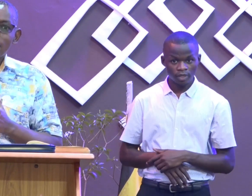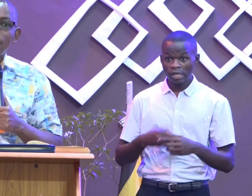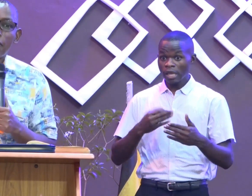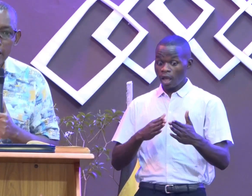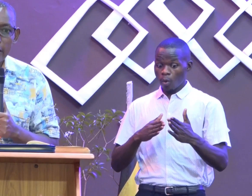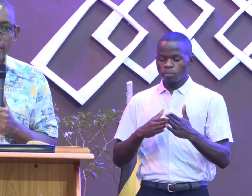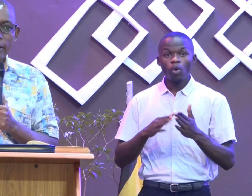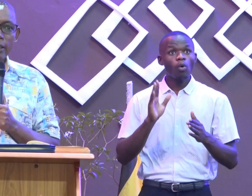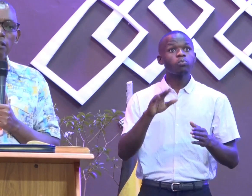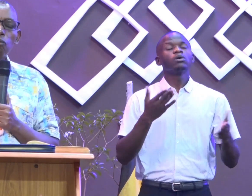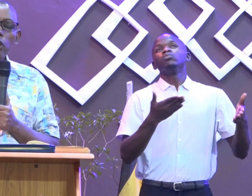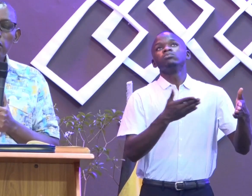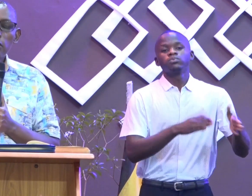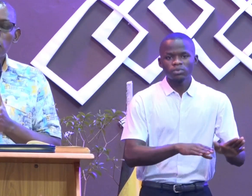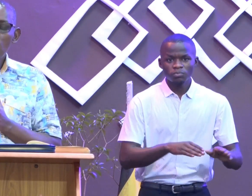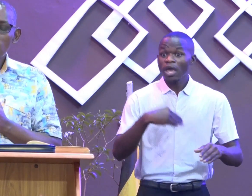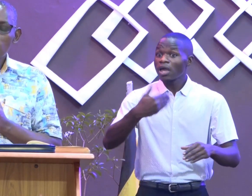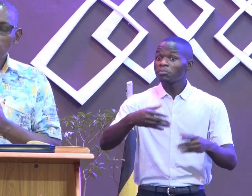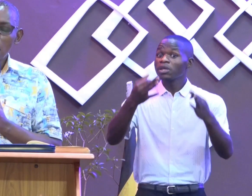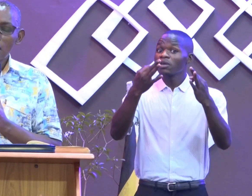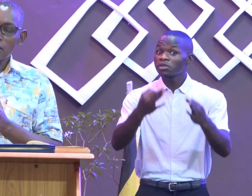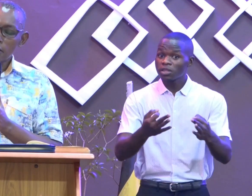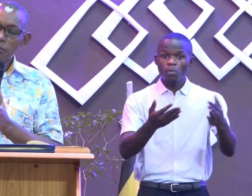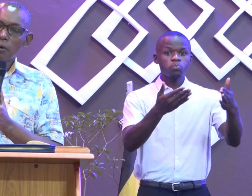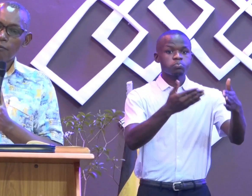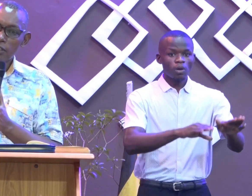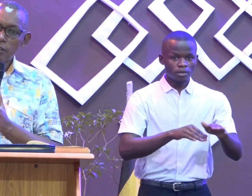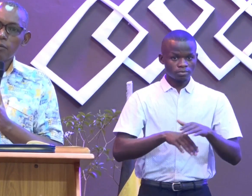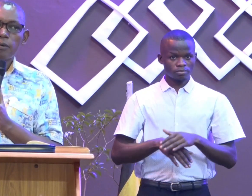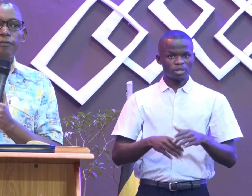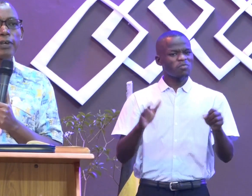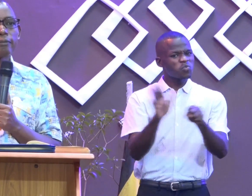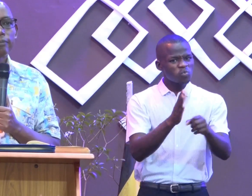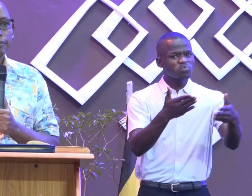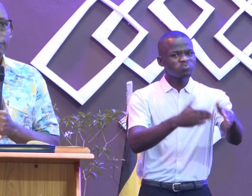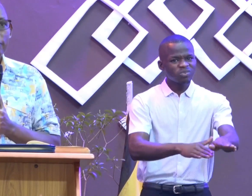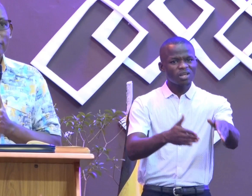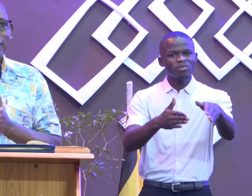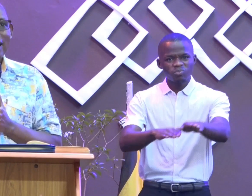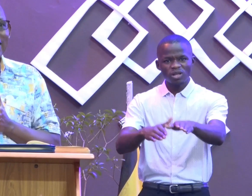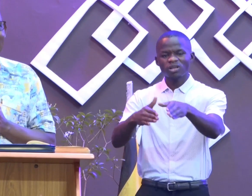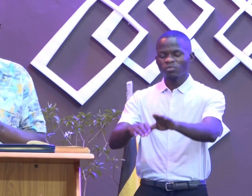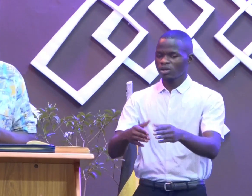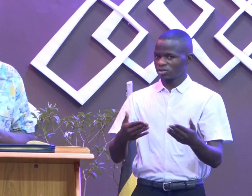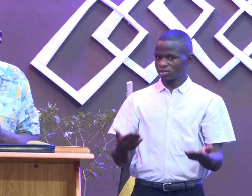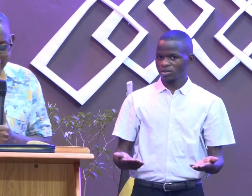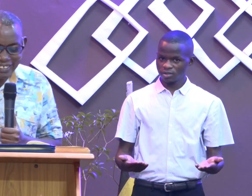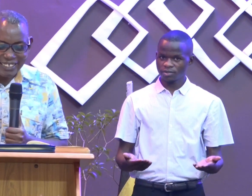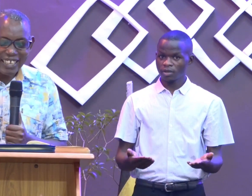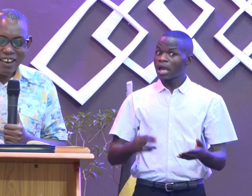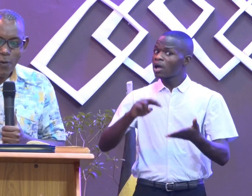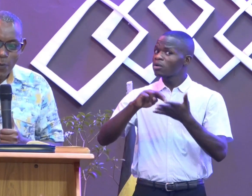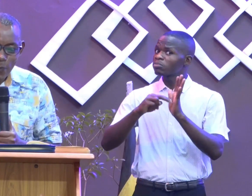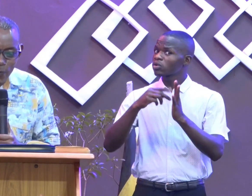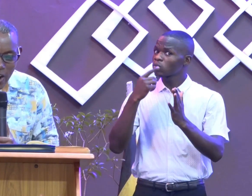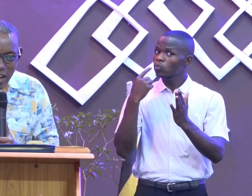Bwewekona nfudde. I'm dead, I'm dead. Buli kintu na yatugamba nga kijjudde okufa, kijjudde okufa. Anything was always full of death, that's what he always told us.